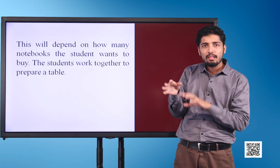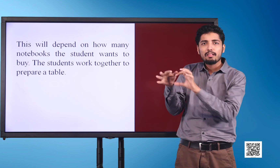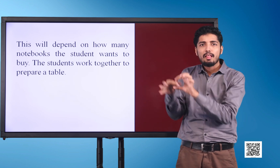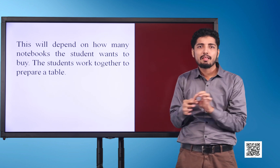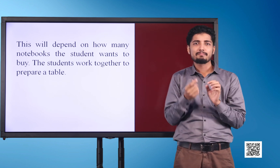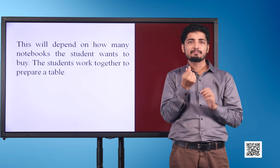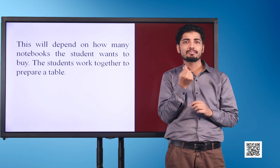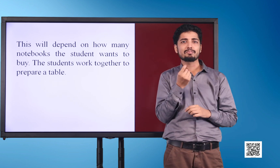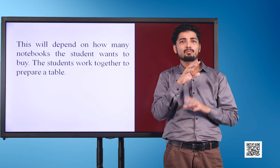table.